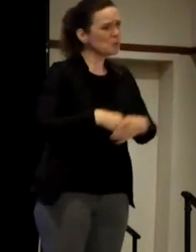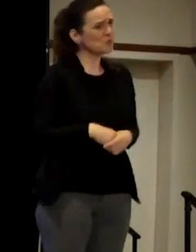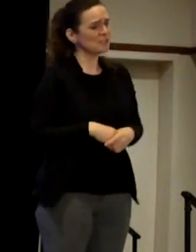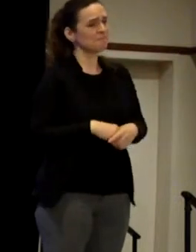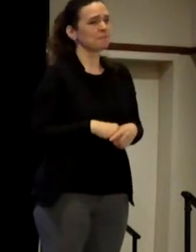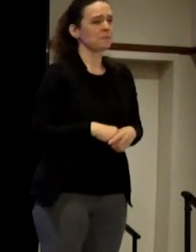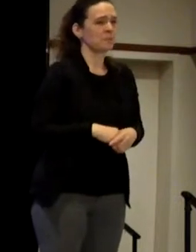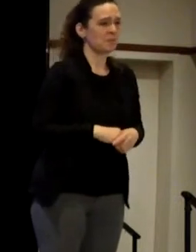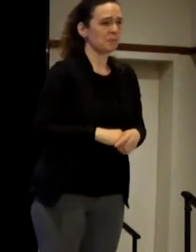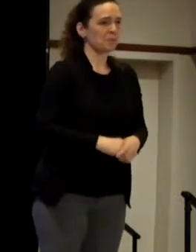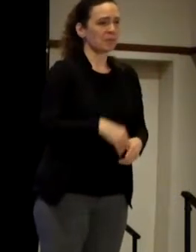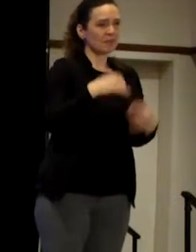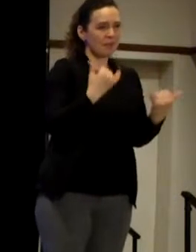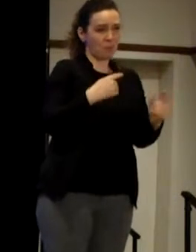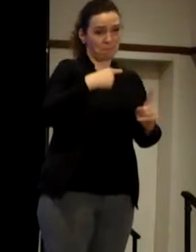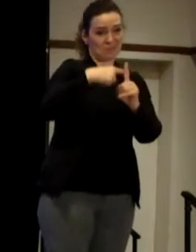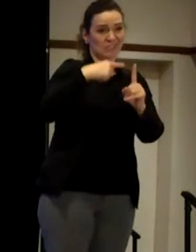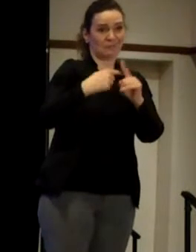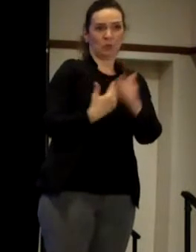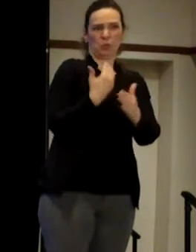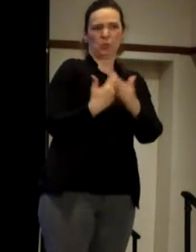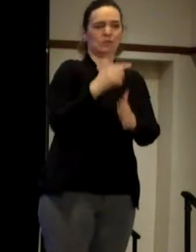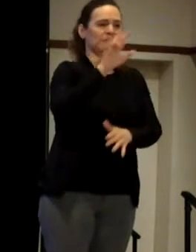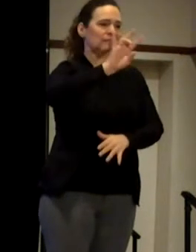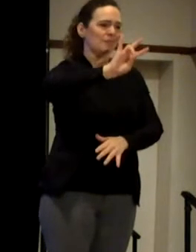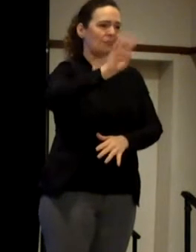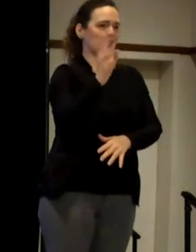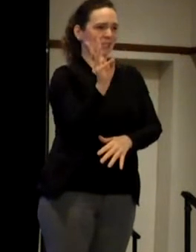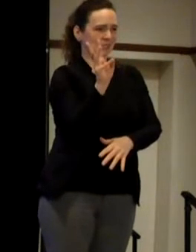had 32,609 cases.